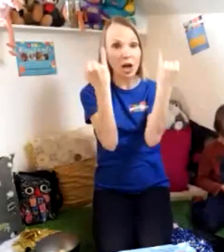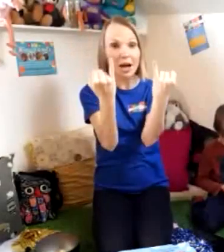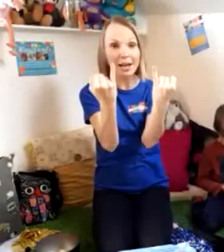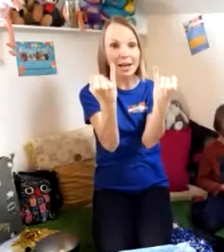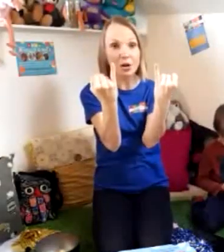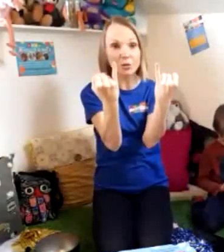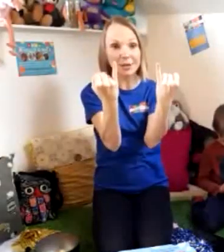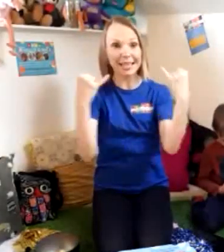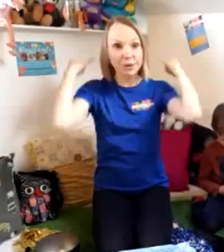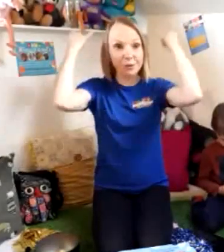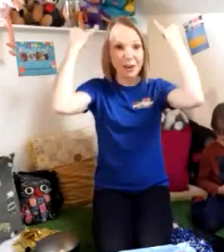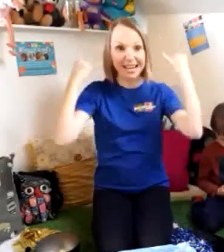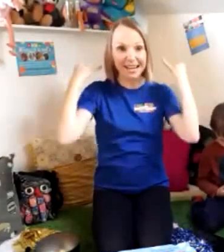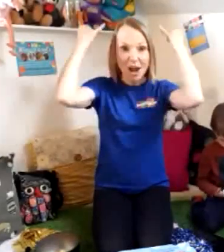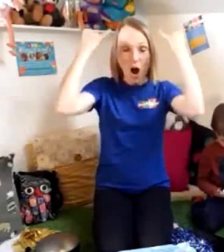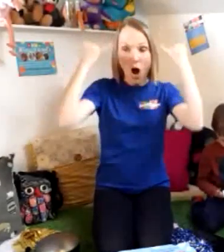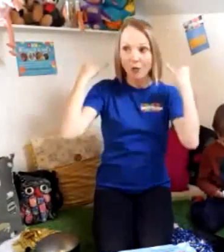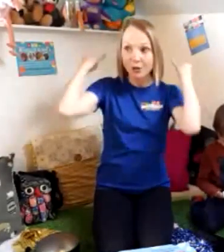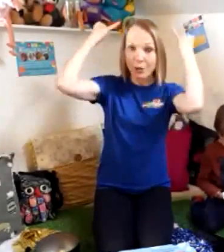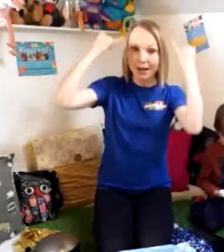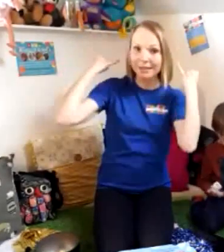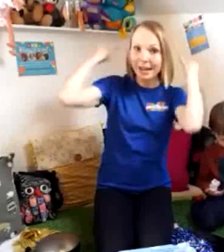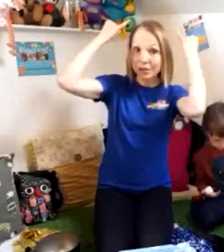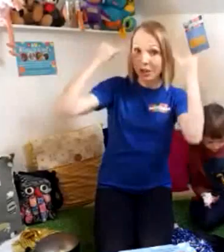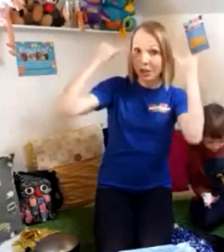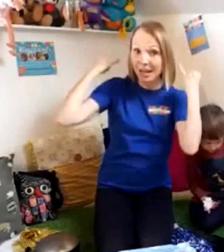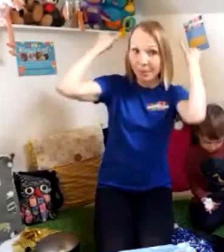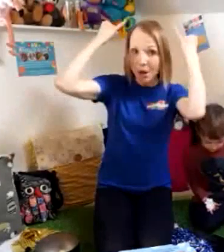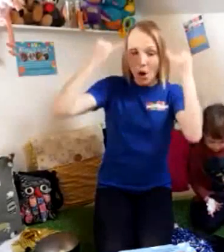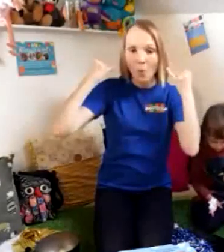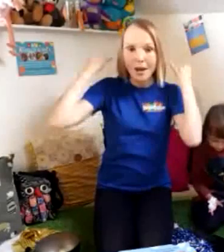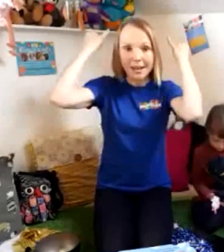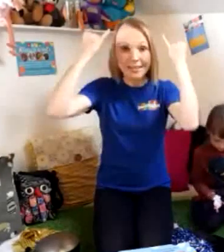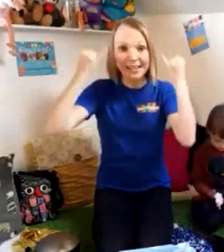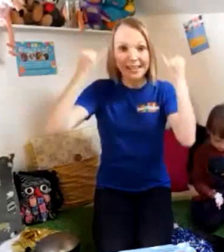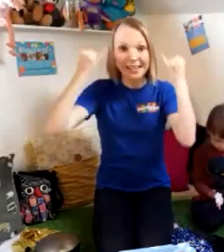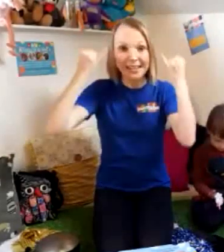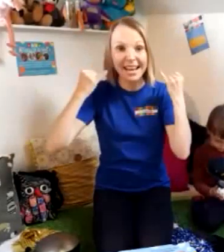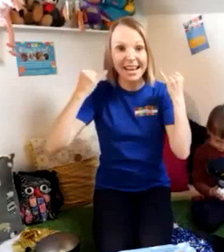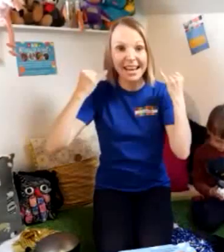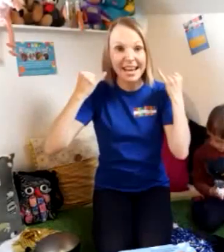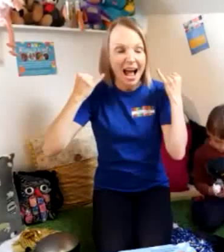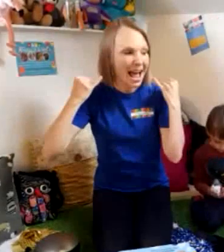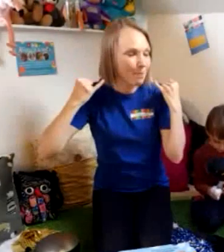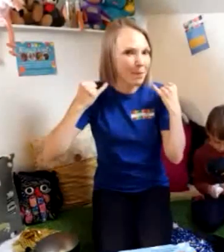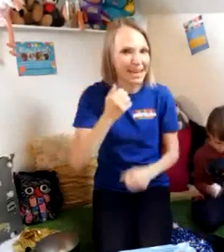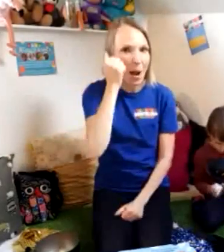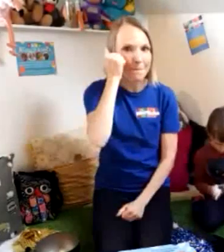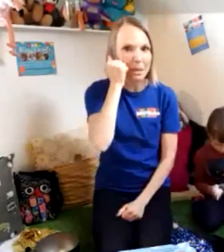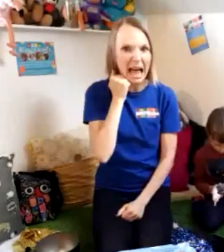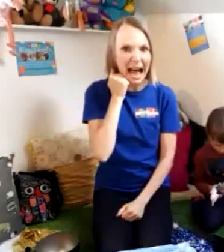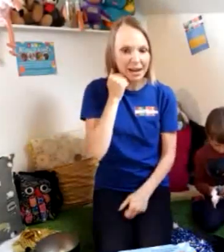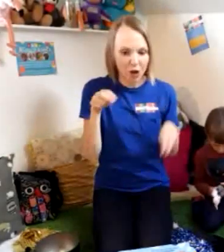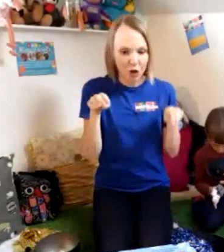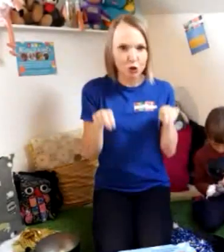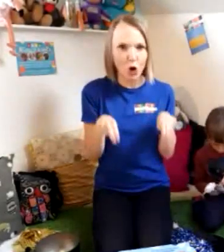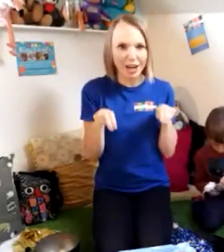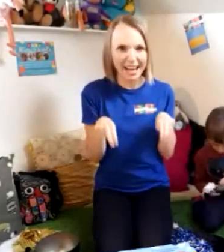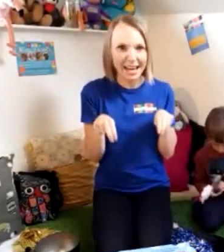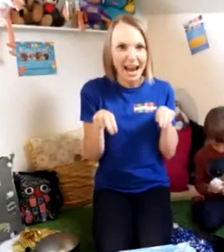curly horns with your little fingers of your Swaledale sheep. We're going to see a big black doggy.